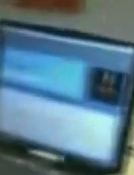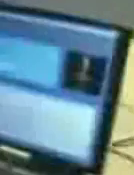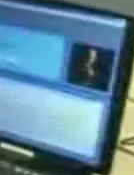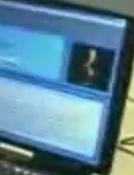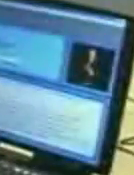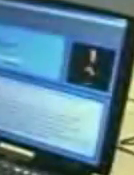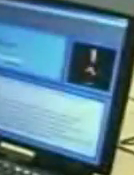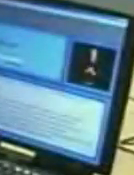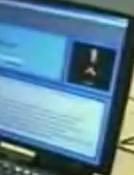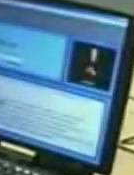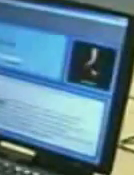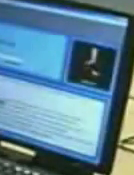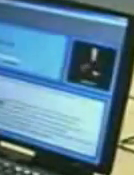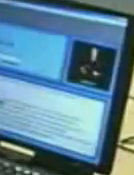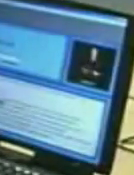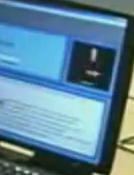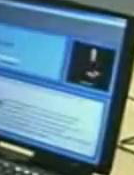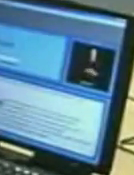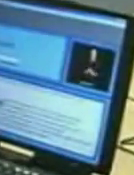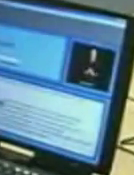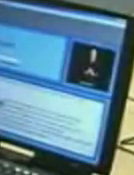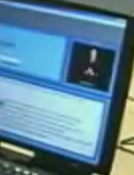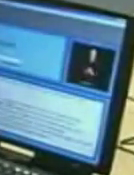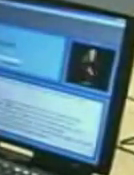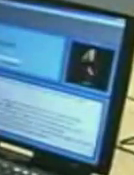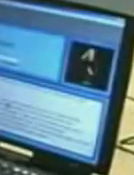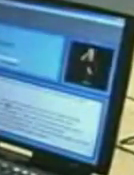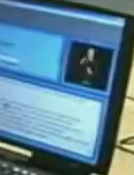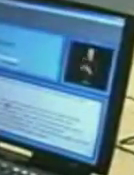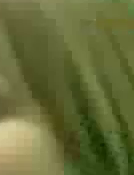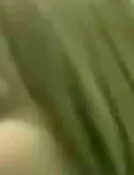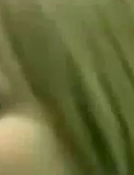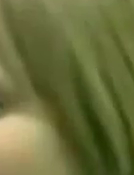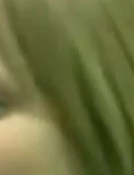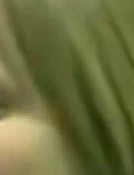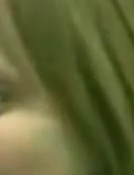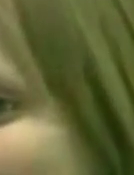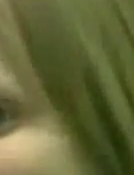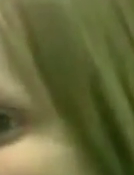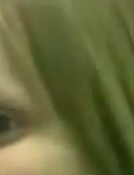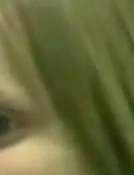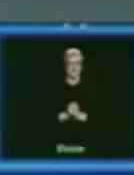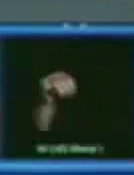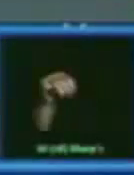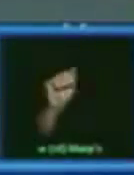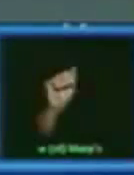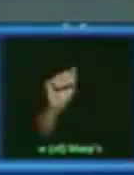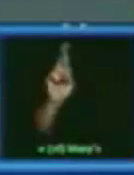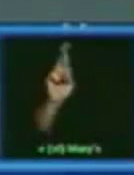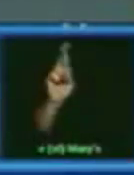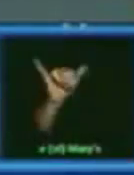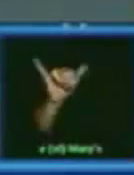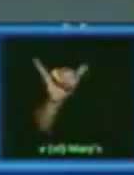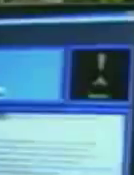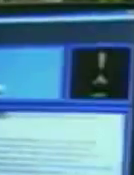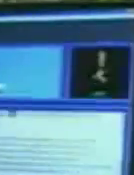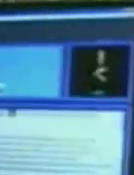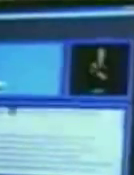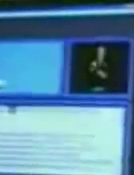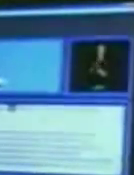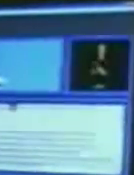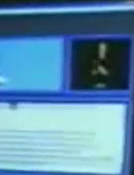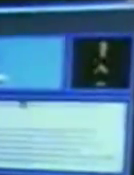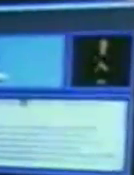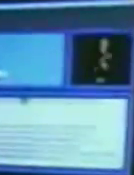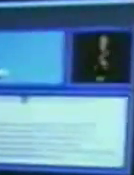Eye Communicator is proud to offer a new assistive technology device that reduces the communication barriers and improves